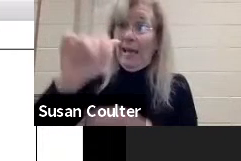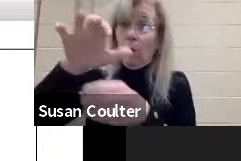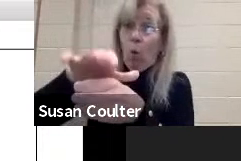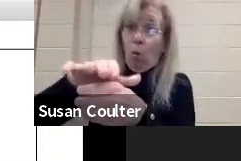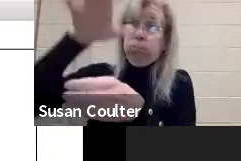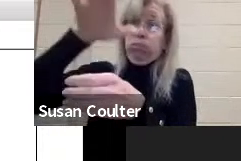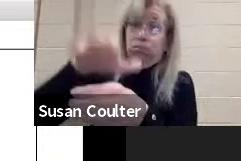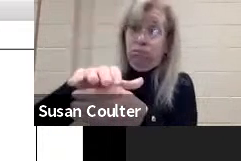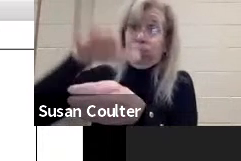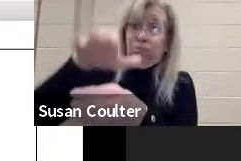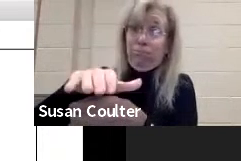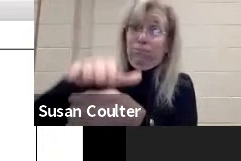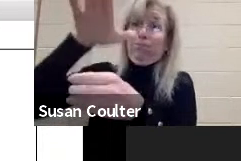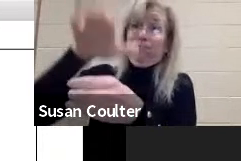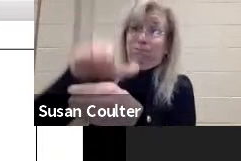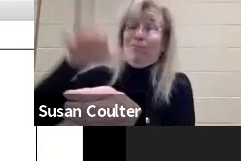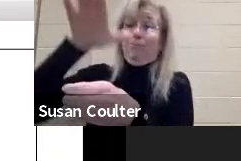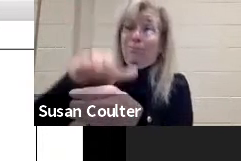the lid will,